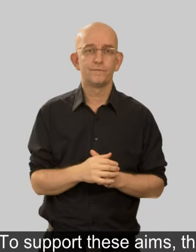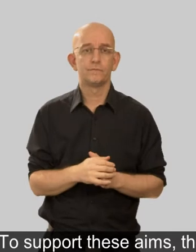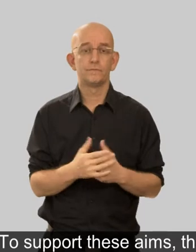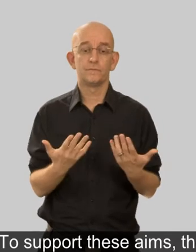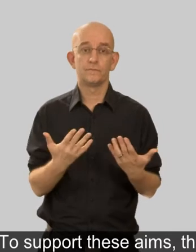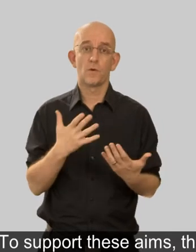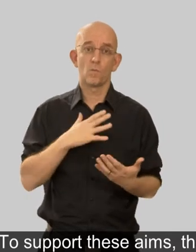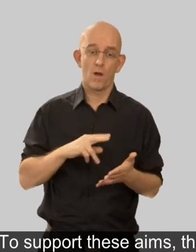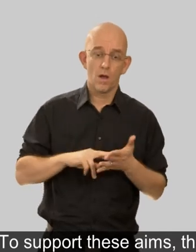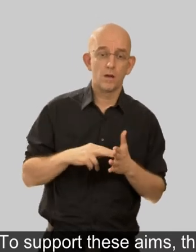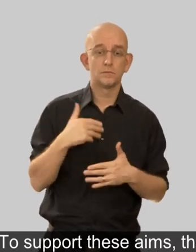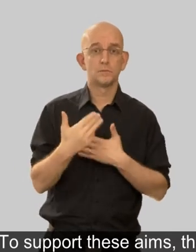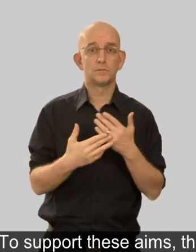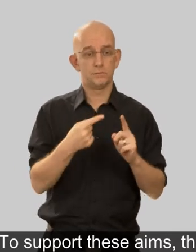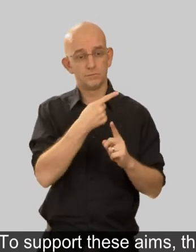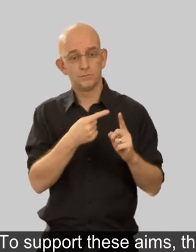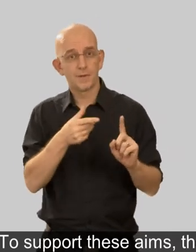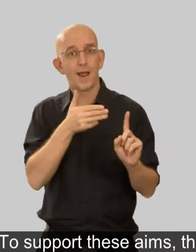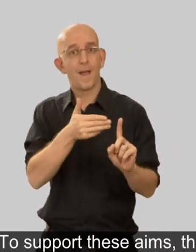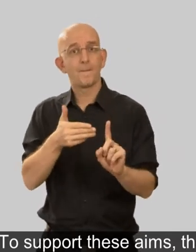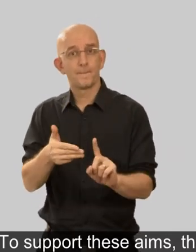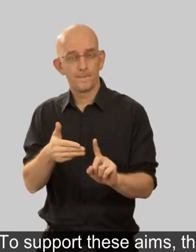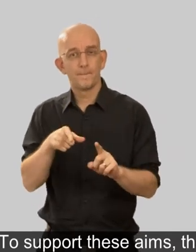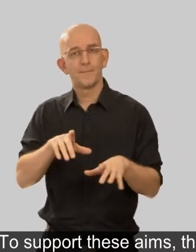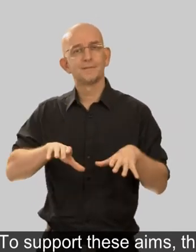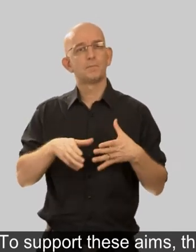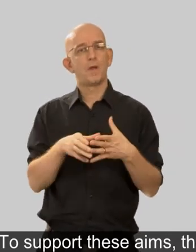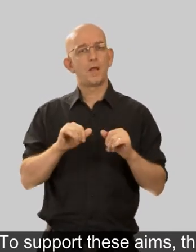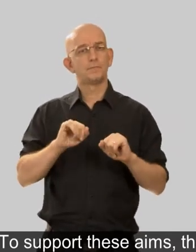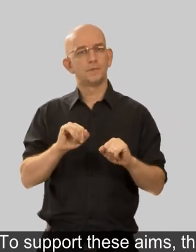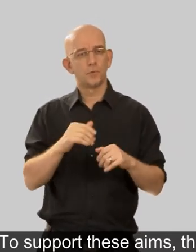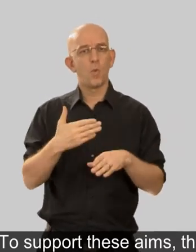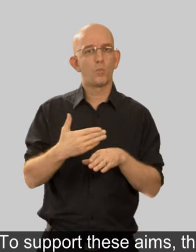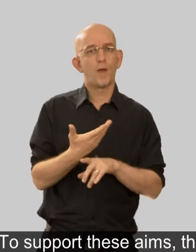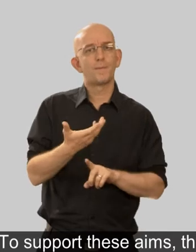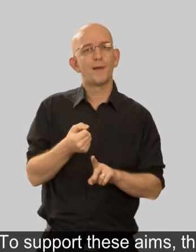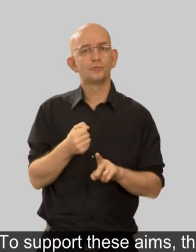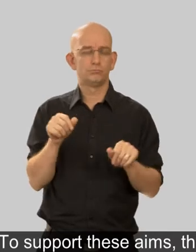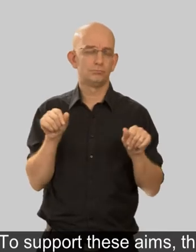Number 5. To support these aims, the Department for Work and Pensions,